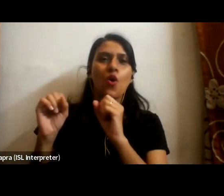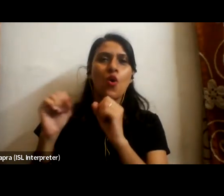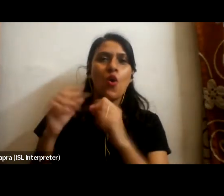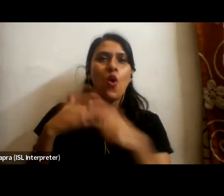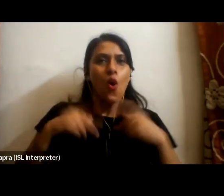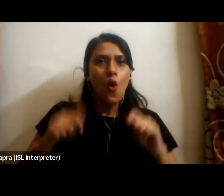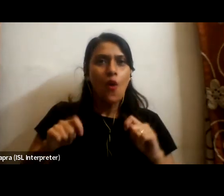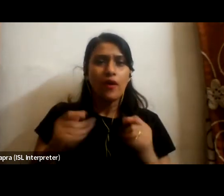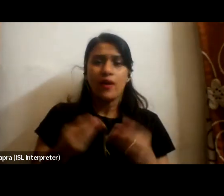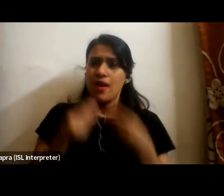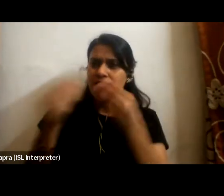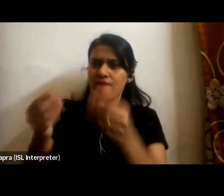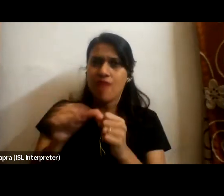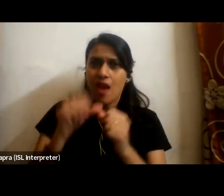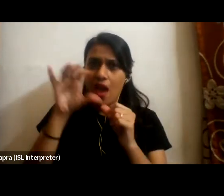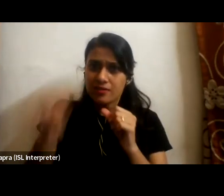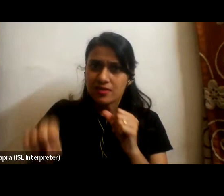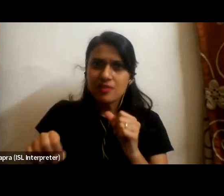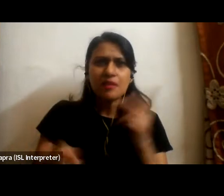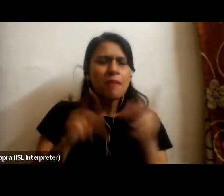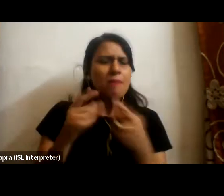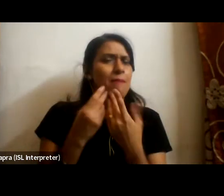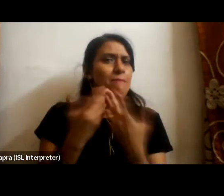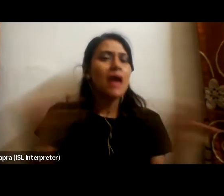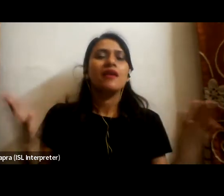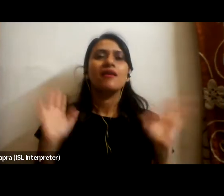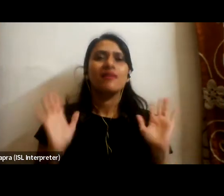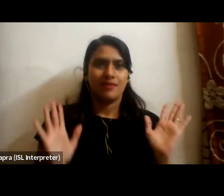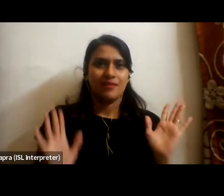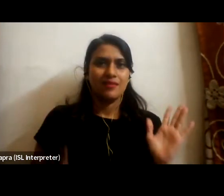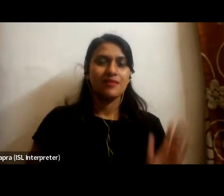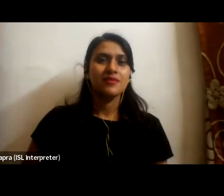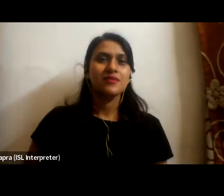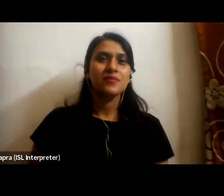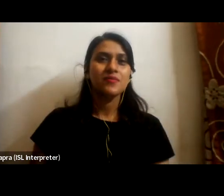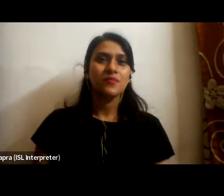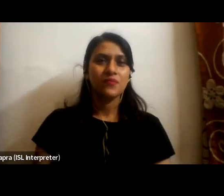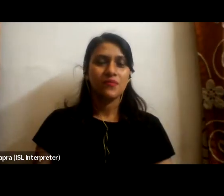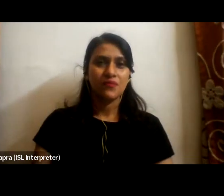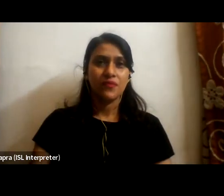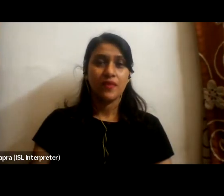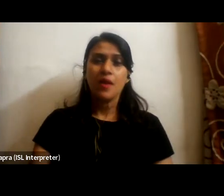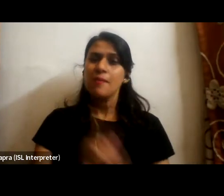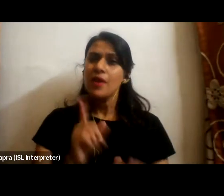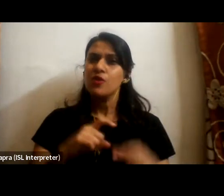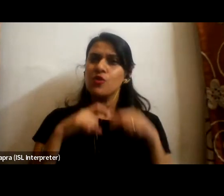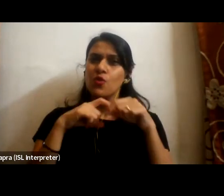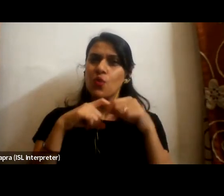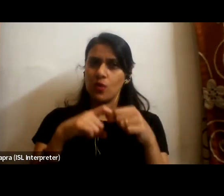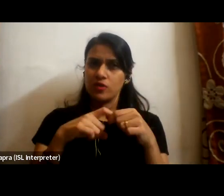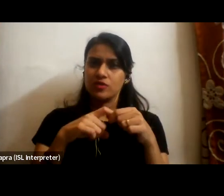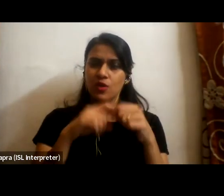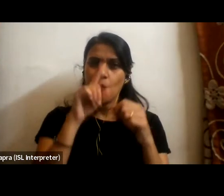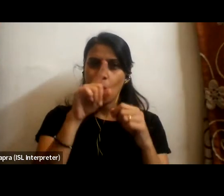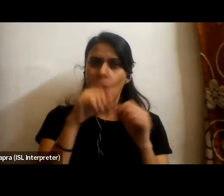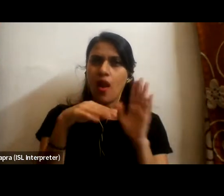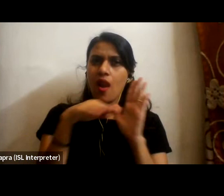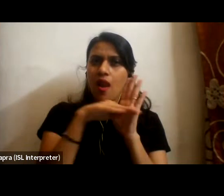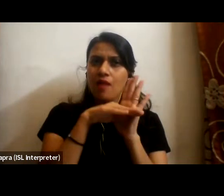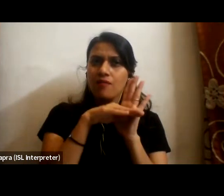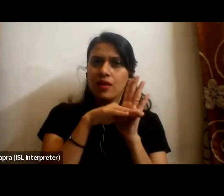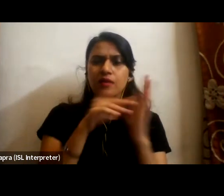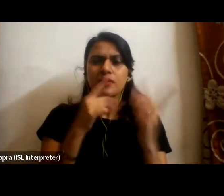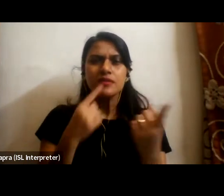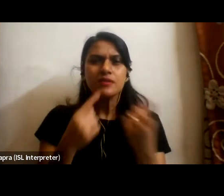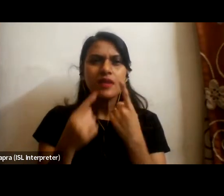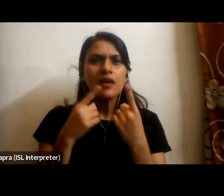access to so many people. And then you question this premise and go one level deeper to identify what